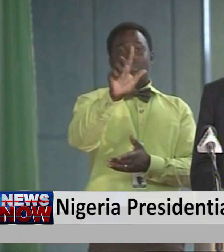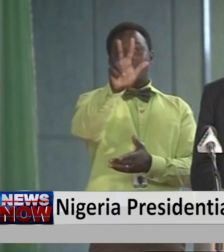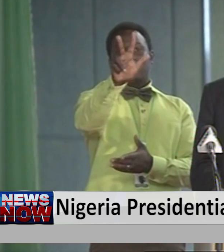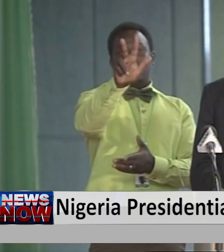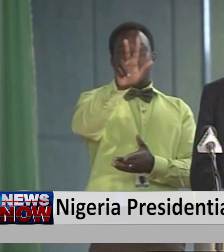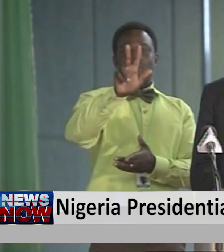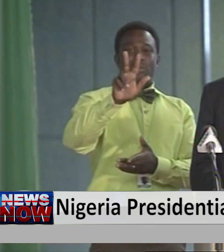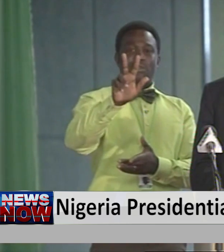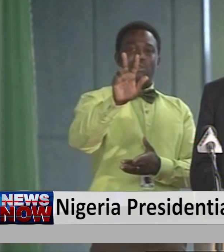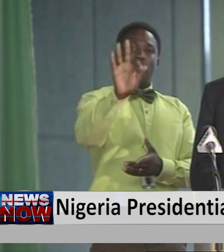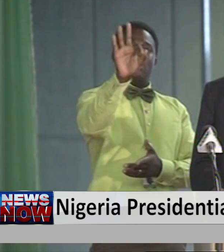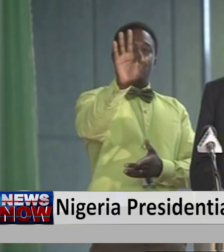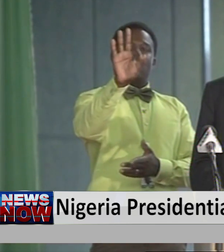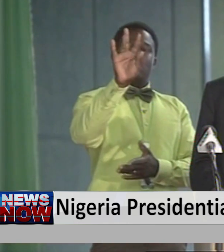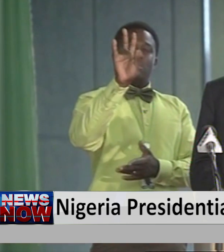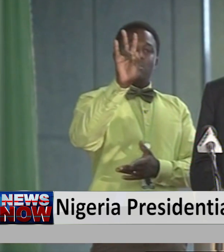397.